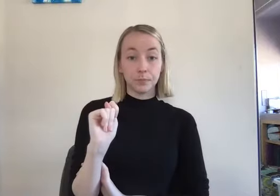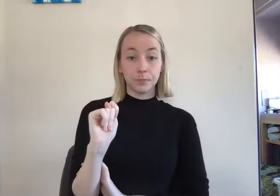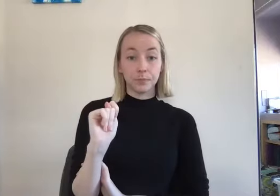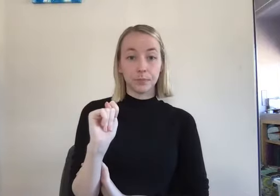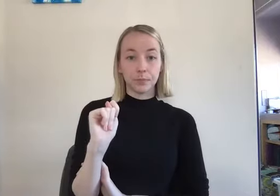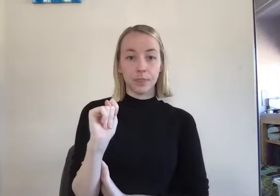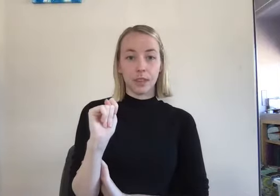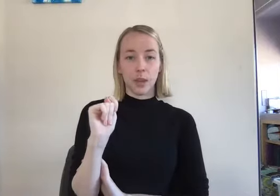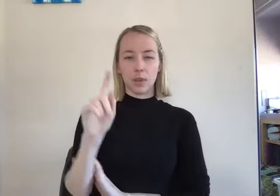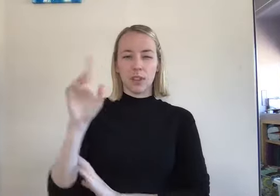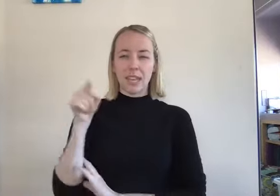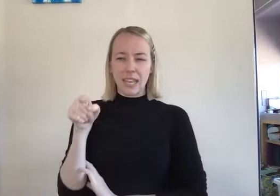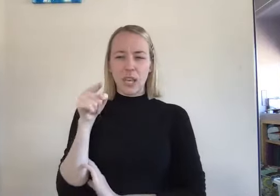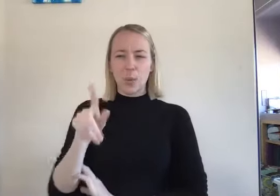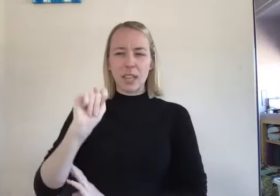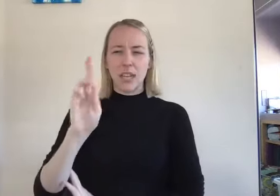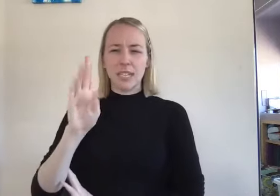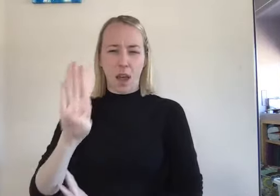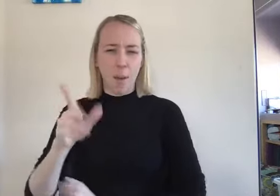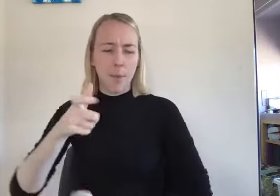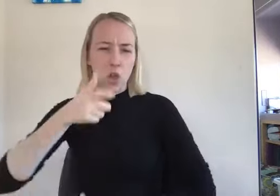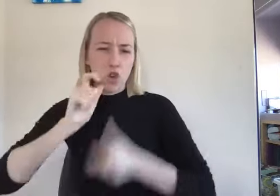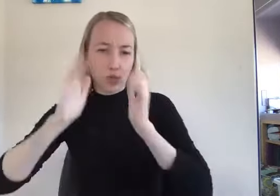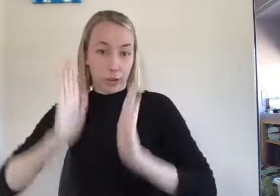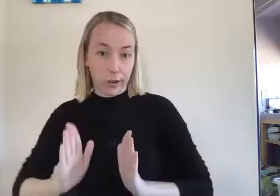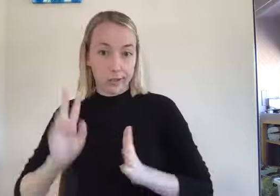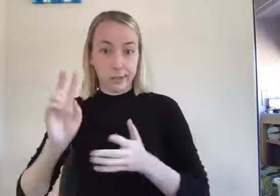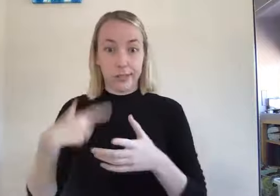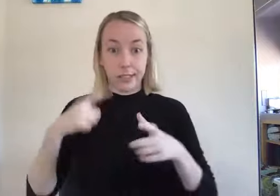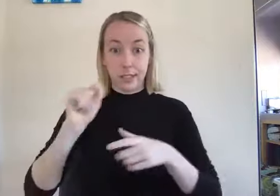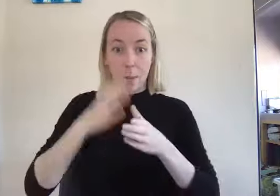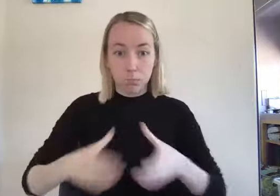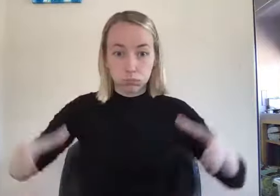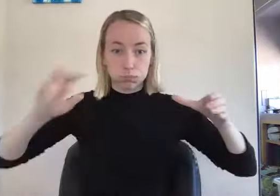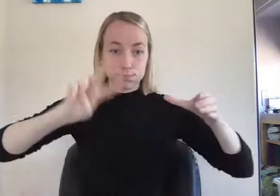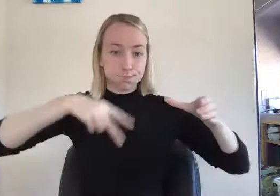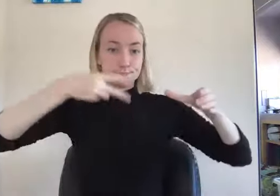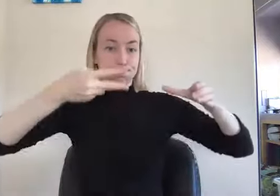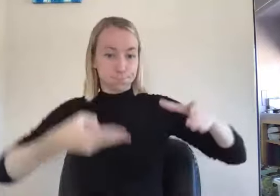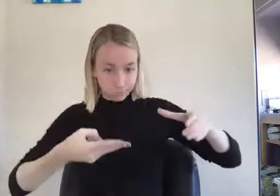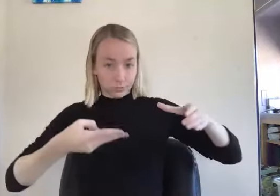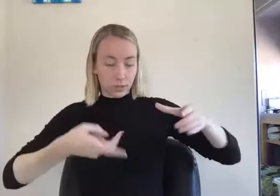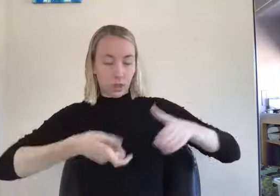and he was a tub drinker, and he was laying in the tub. And I thought, poor guy.